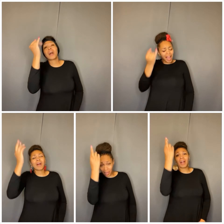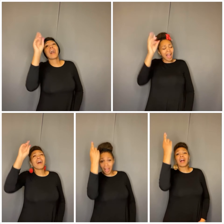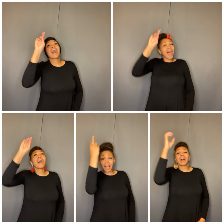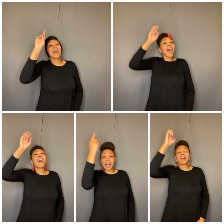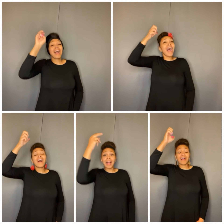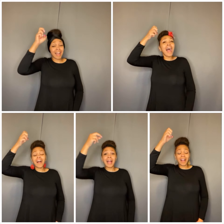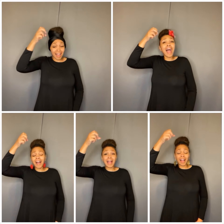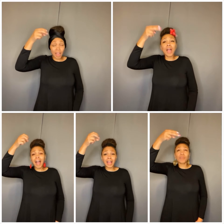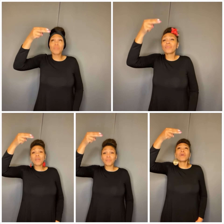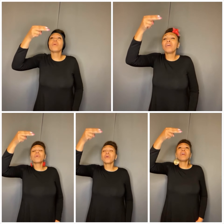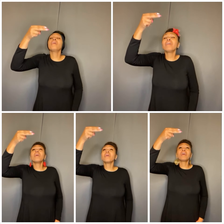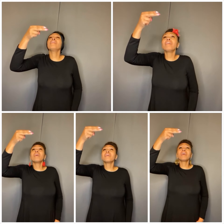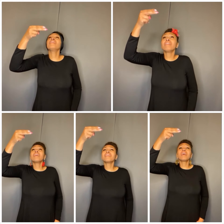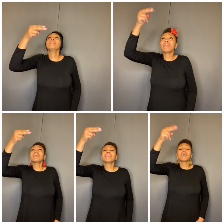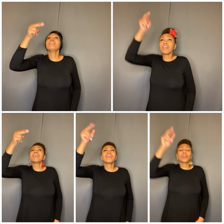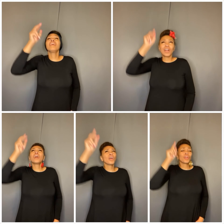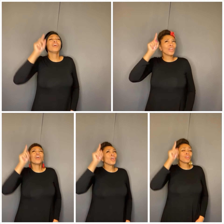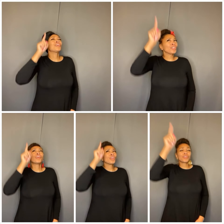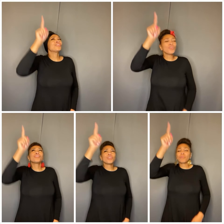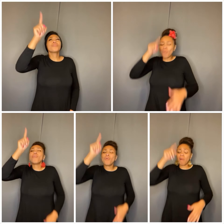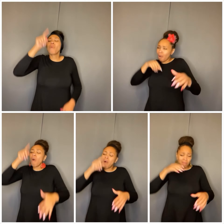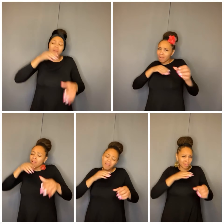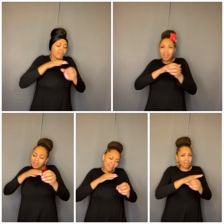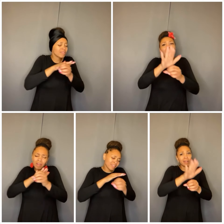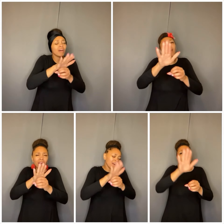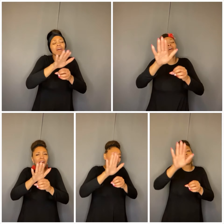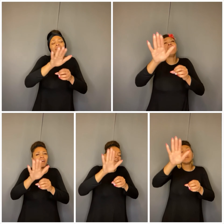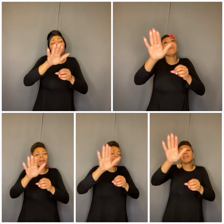gyro, you are enough